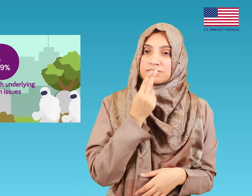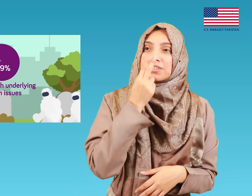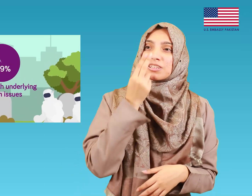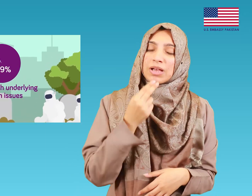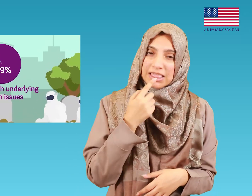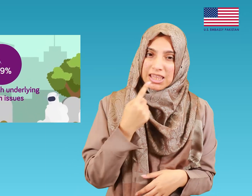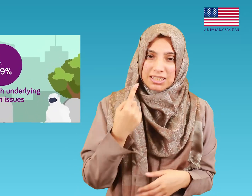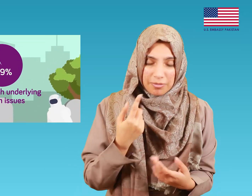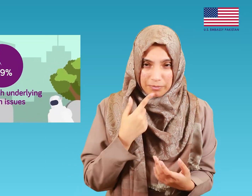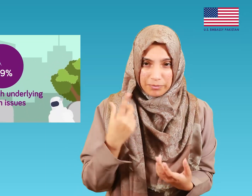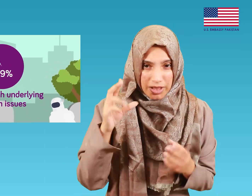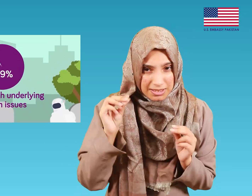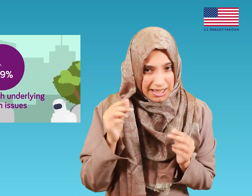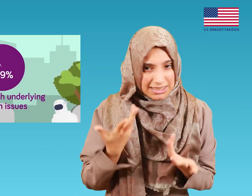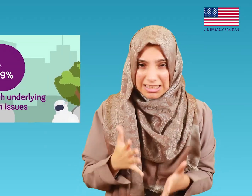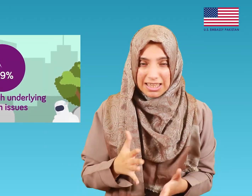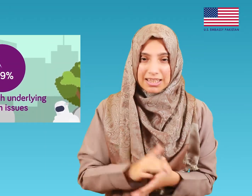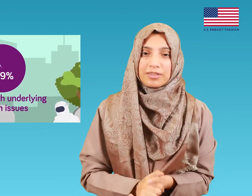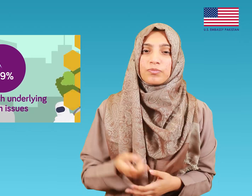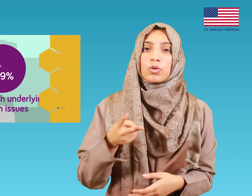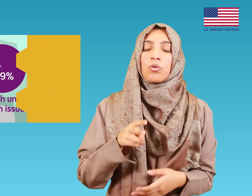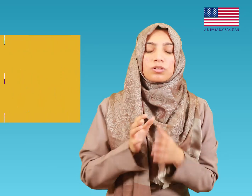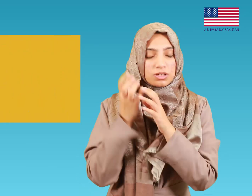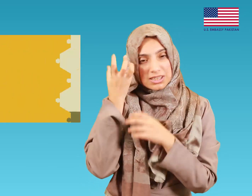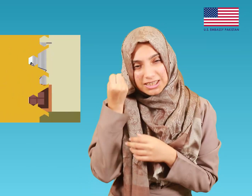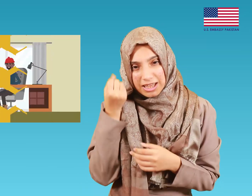memory, concentration or sleep problems,